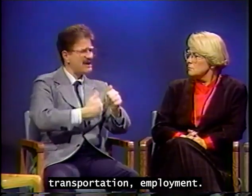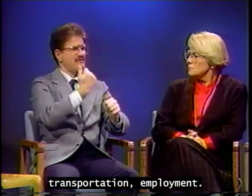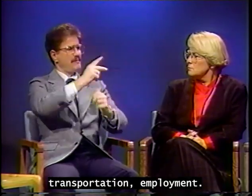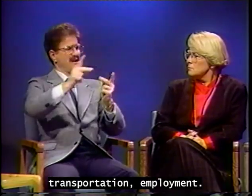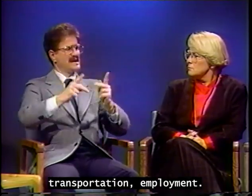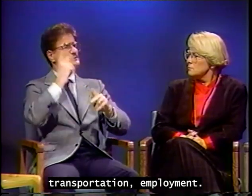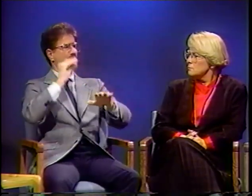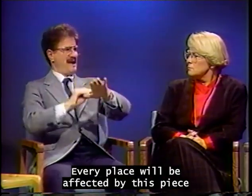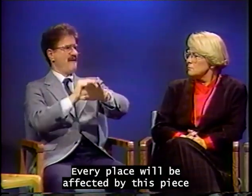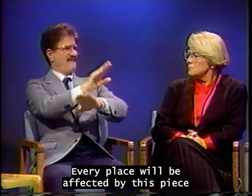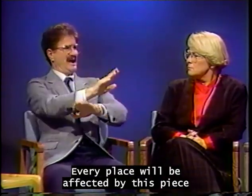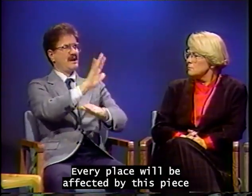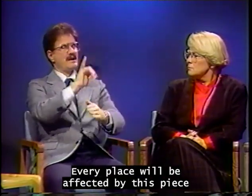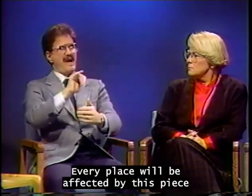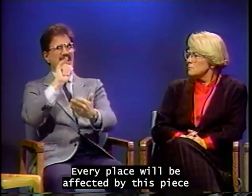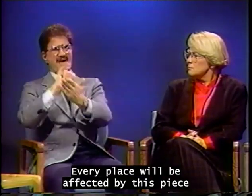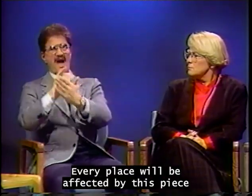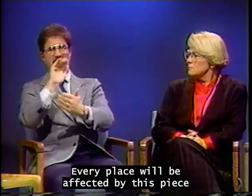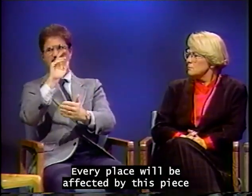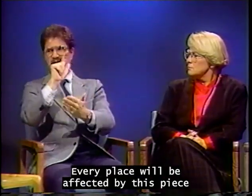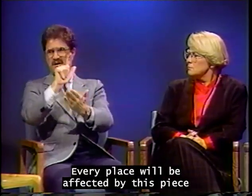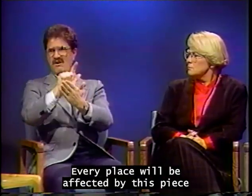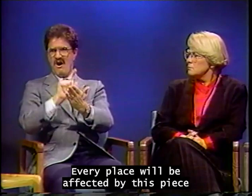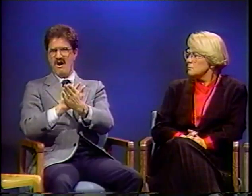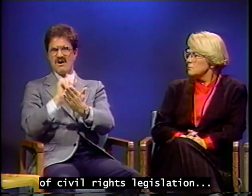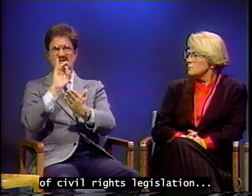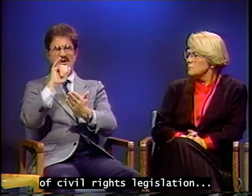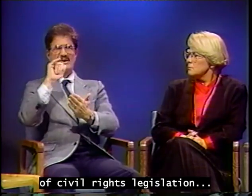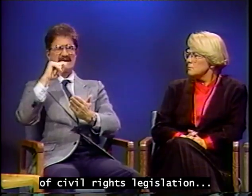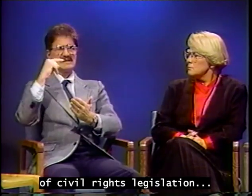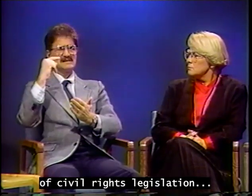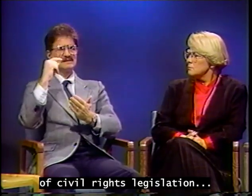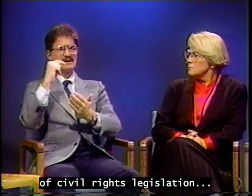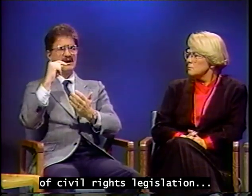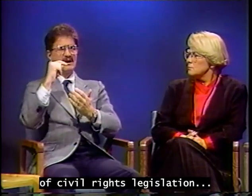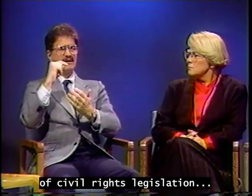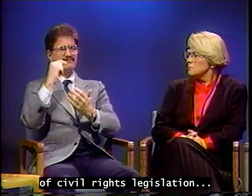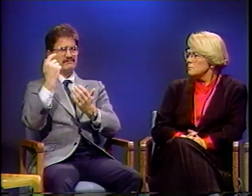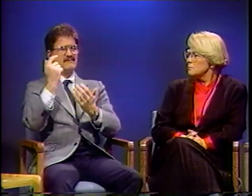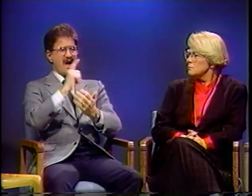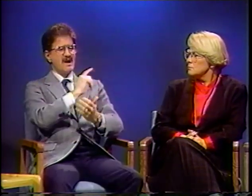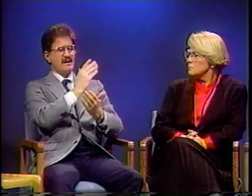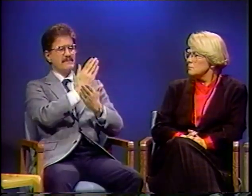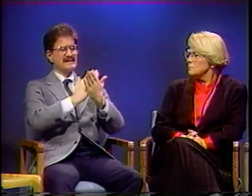employment. Every place will be affected by this piece of civil rights legislation.